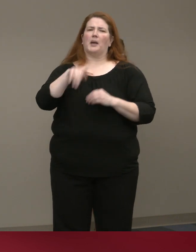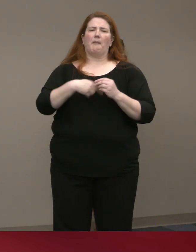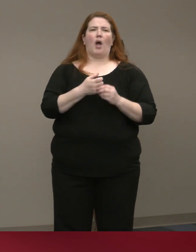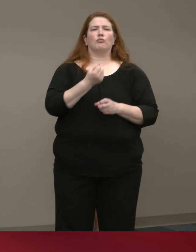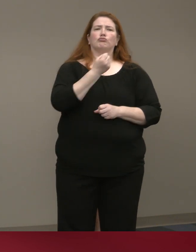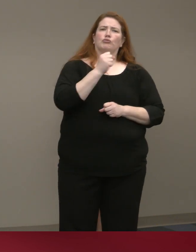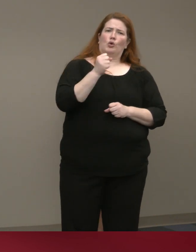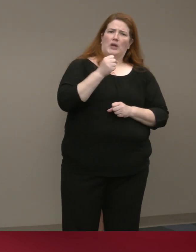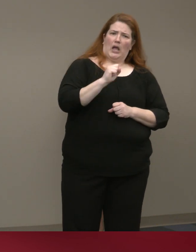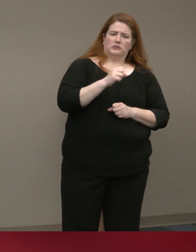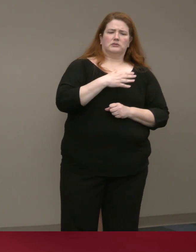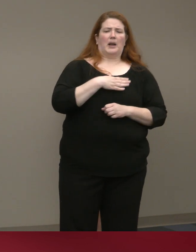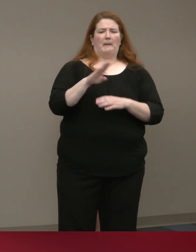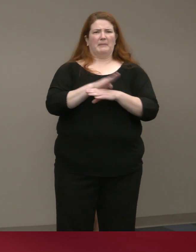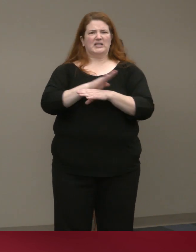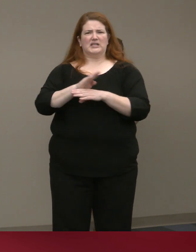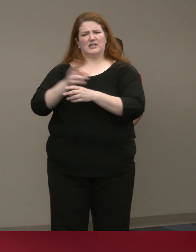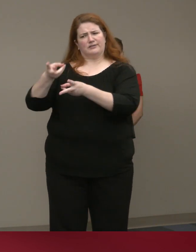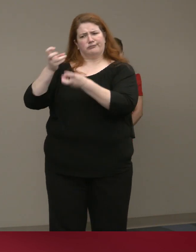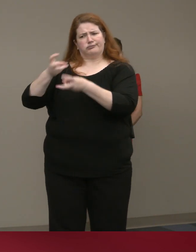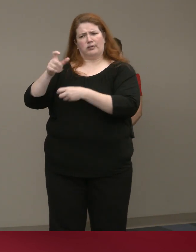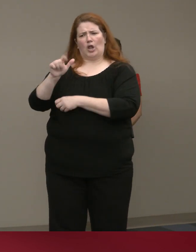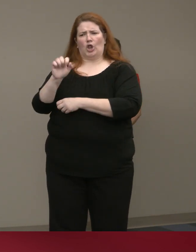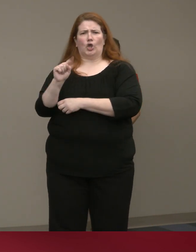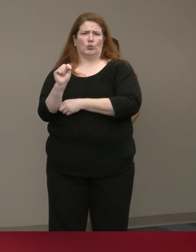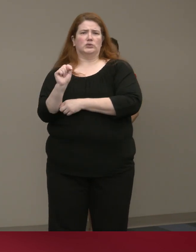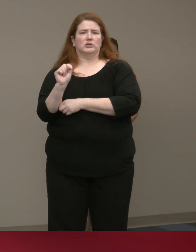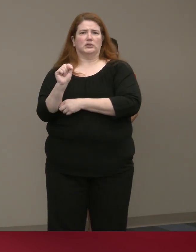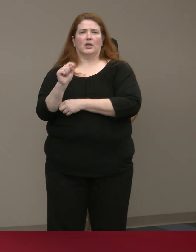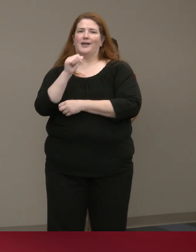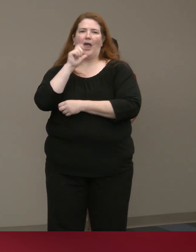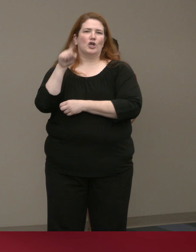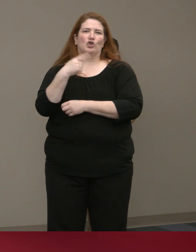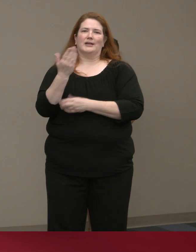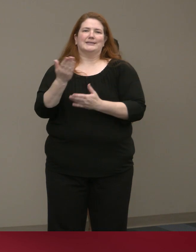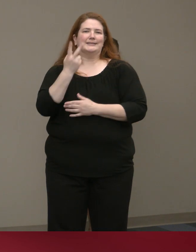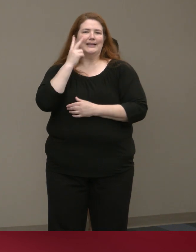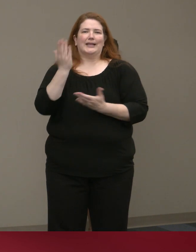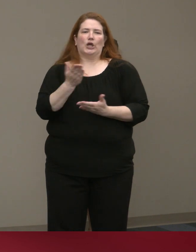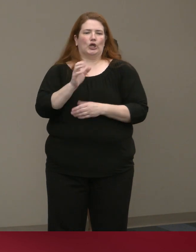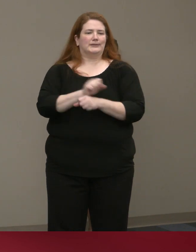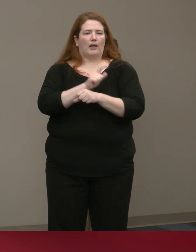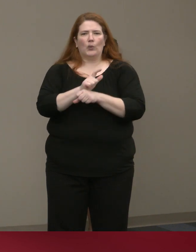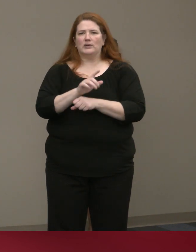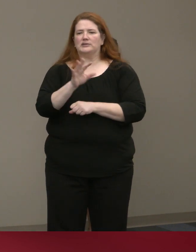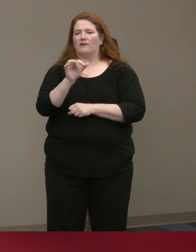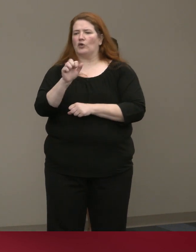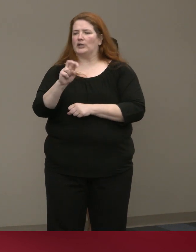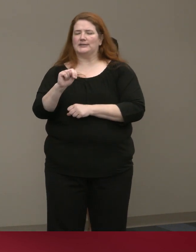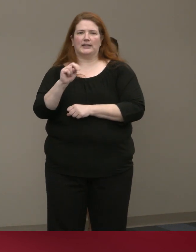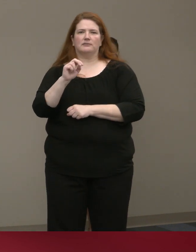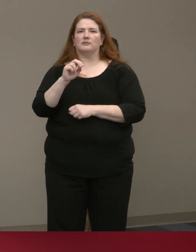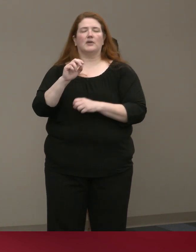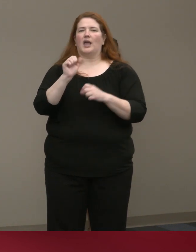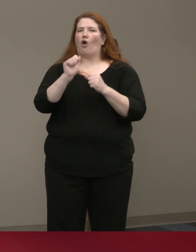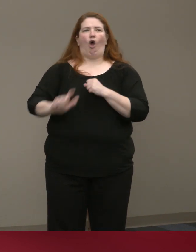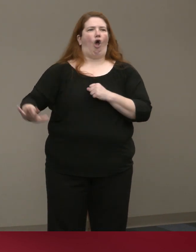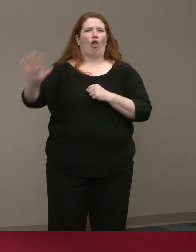businesses looted. You haven't just seen it here in St. Louis or Ferguson. You've seen it across the country. A lot of people are asking